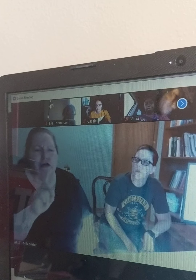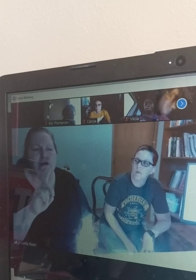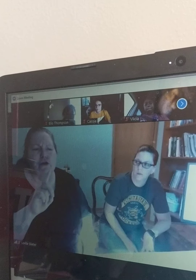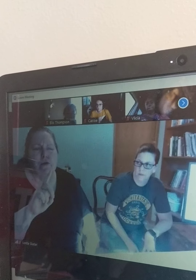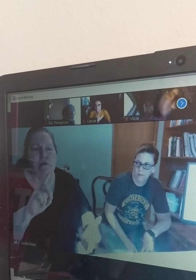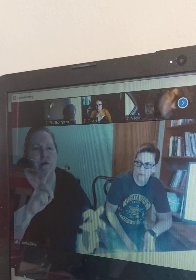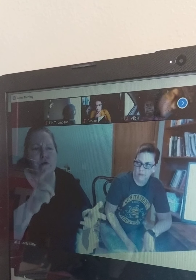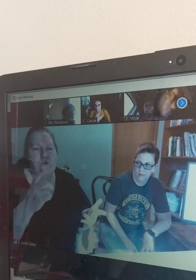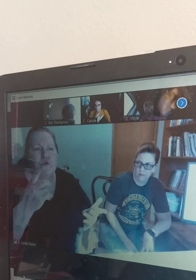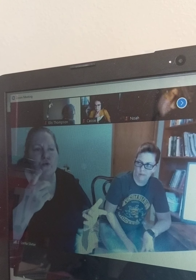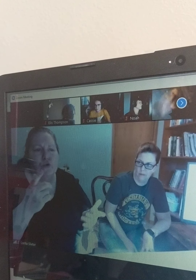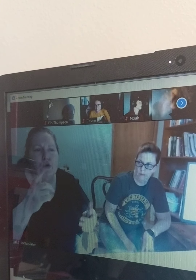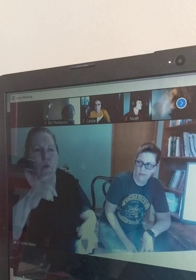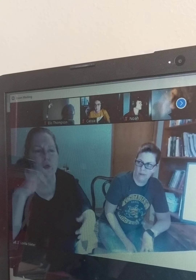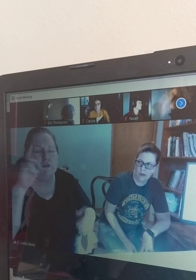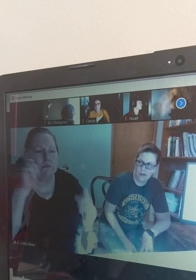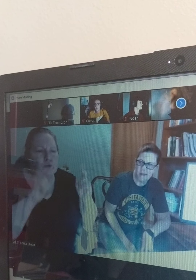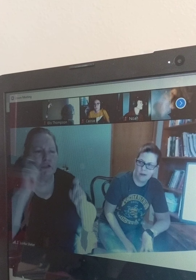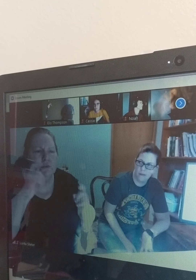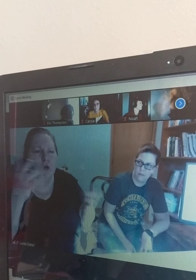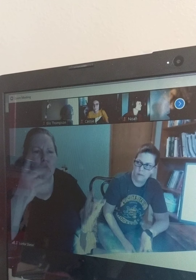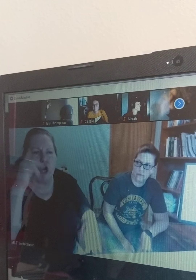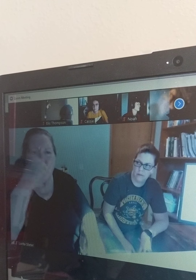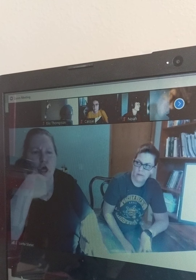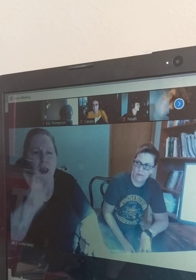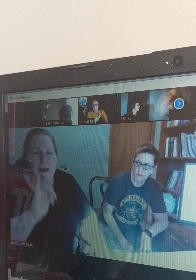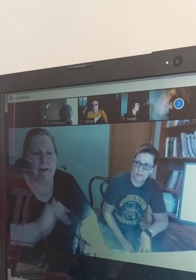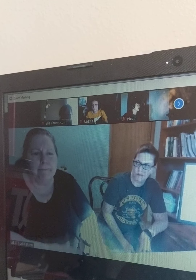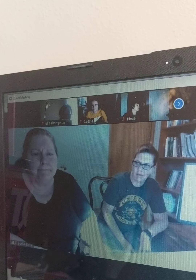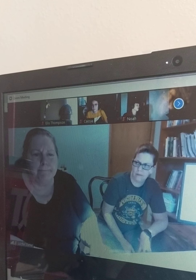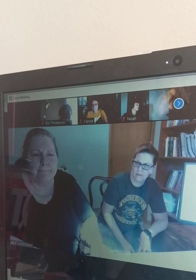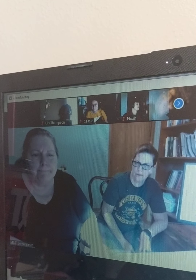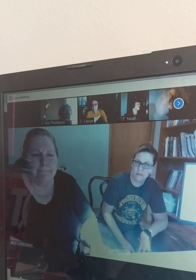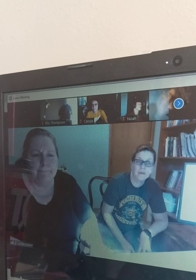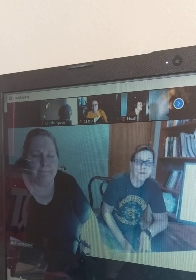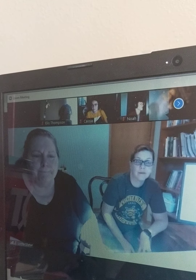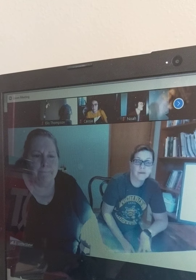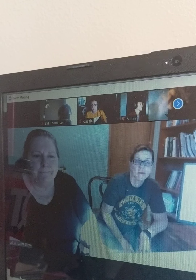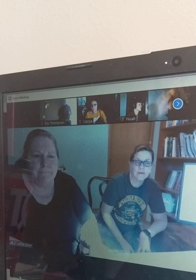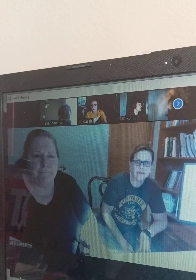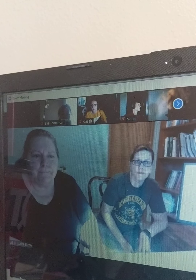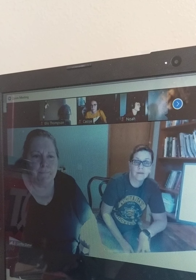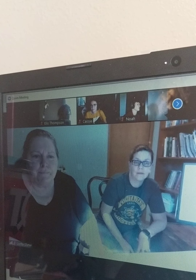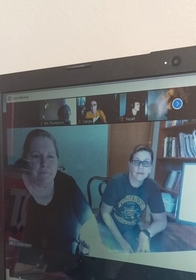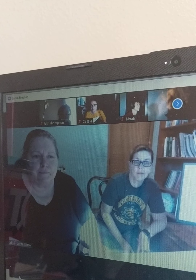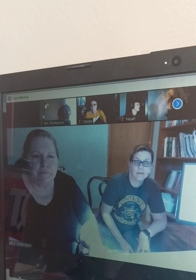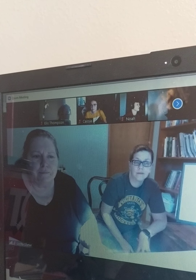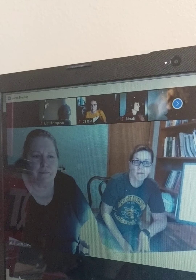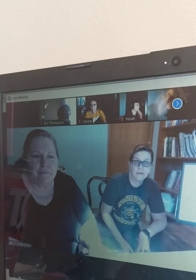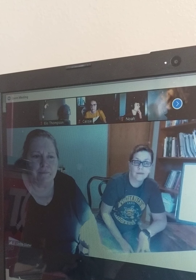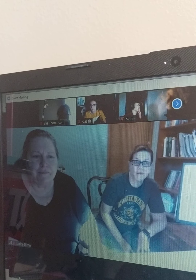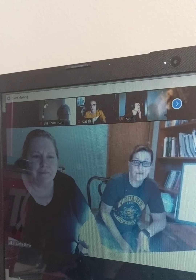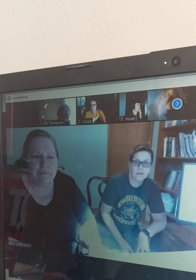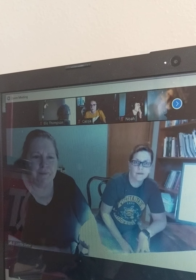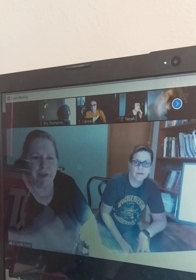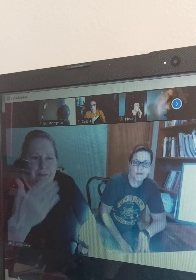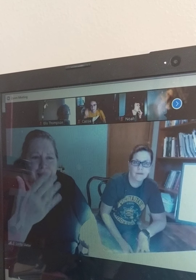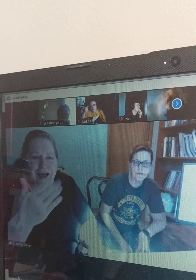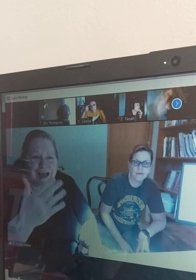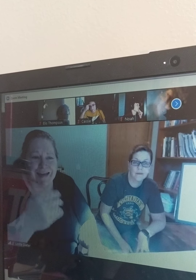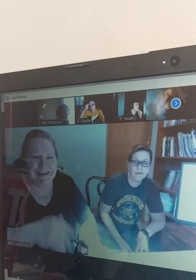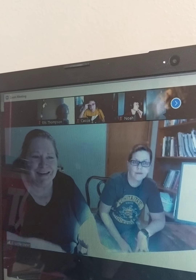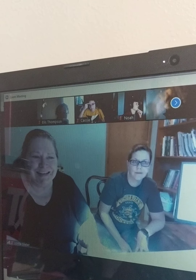Okay, for who, what, and where, with your expression, what should that expression look like for those signs?